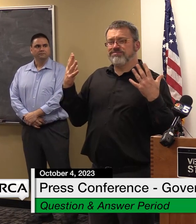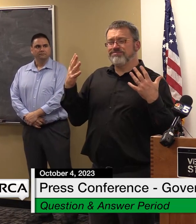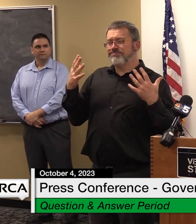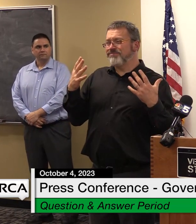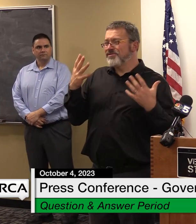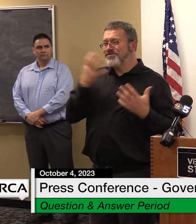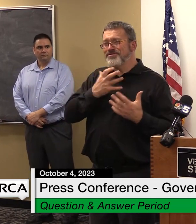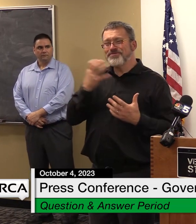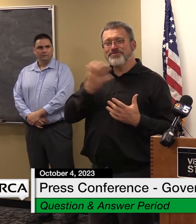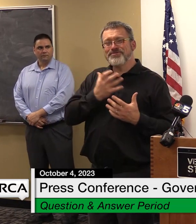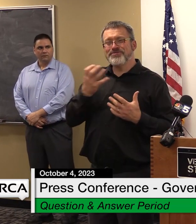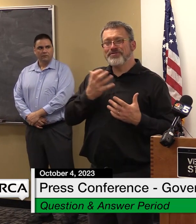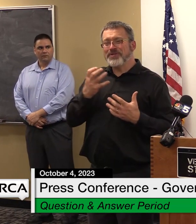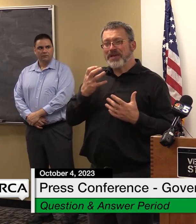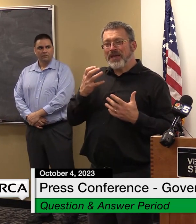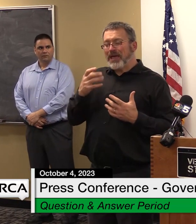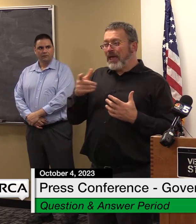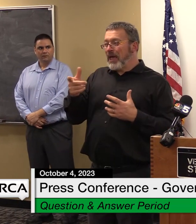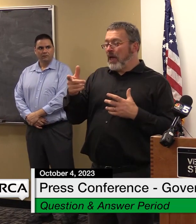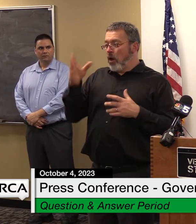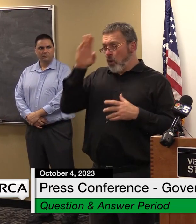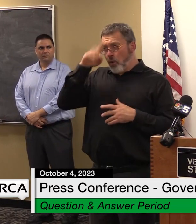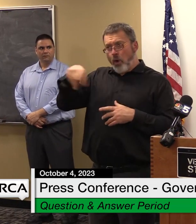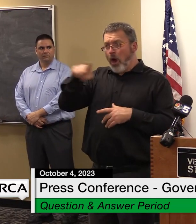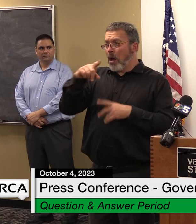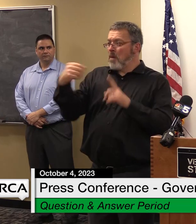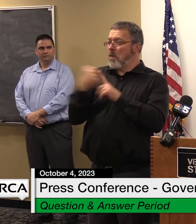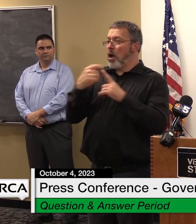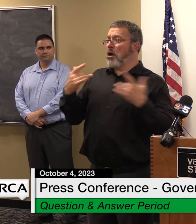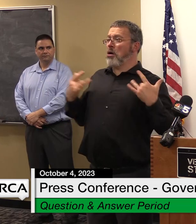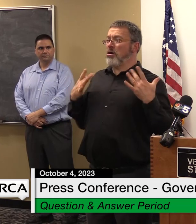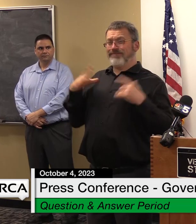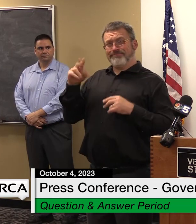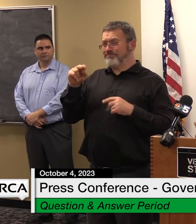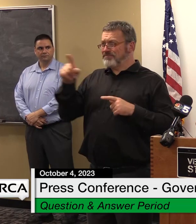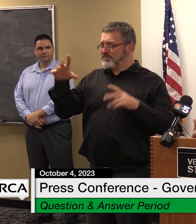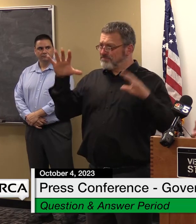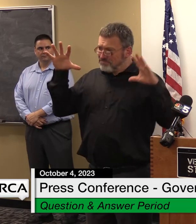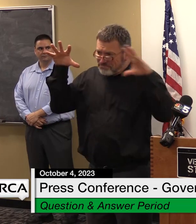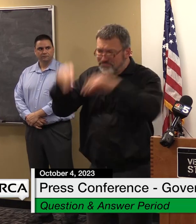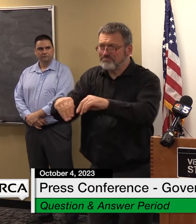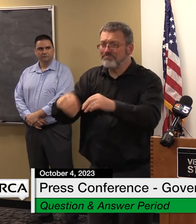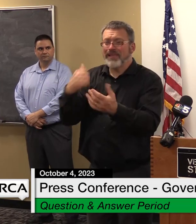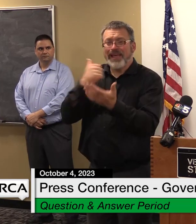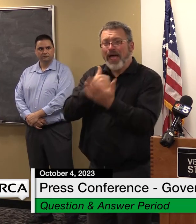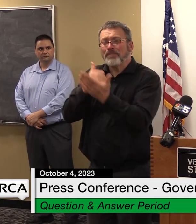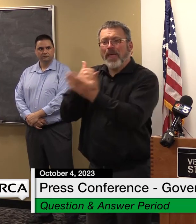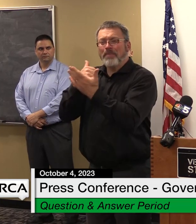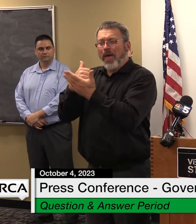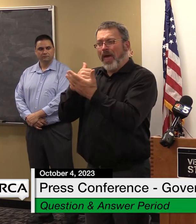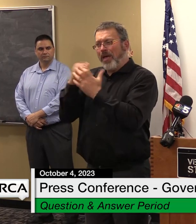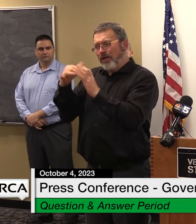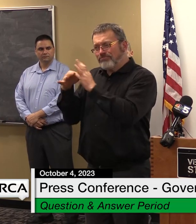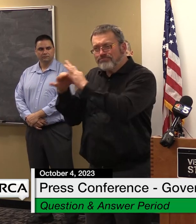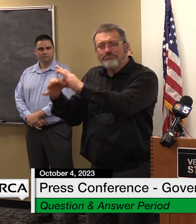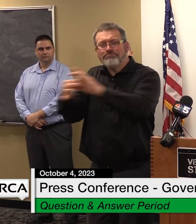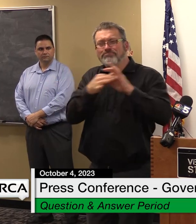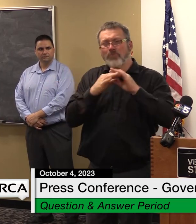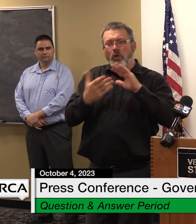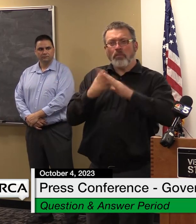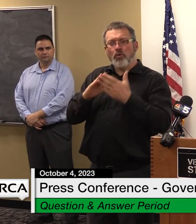weren't affected by the flood directly still feel a sense of camaraderie to those who